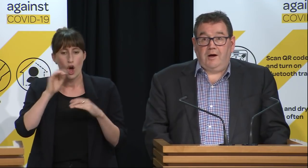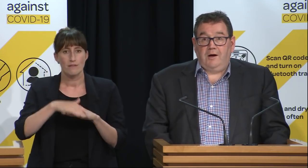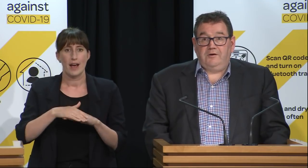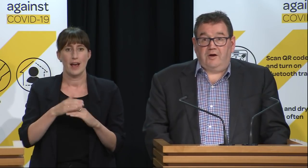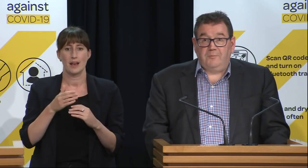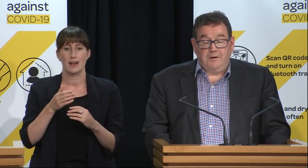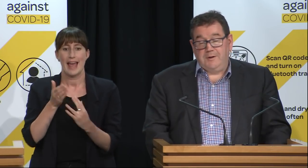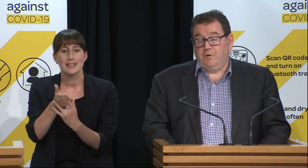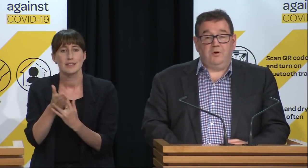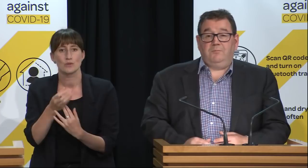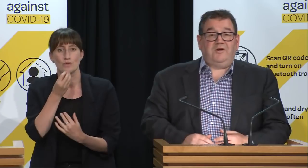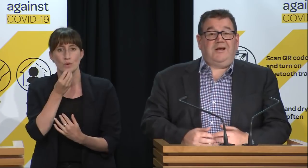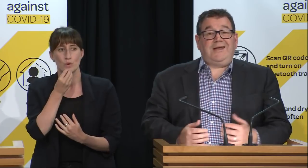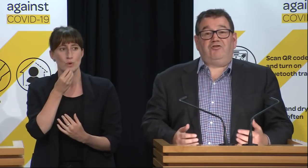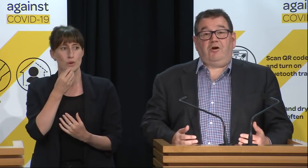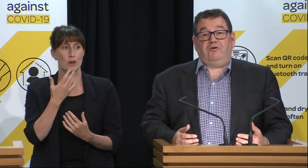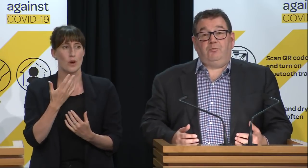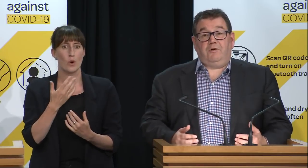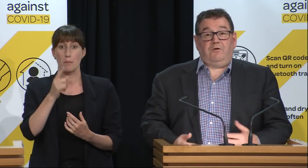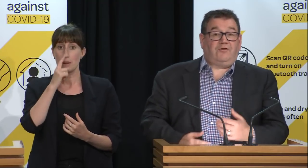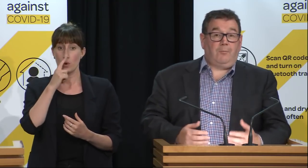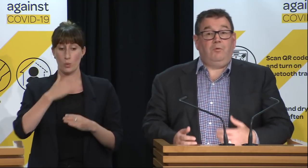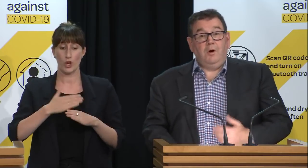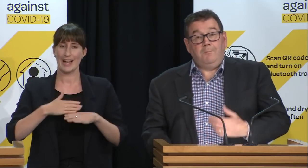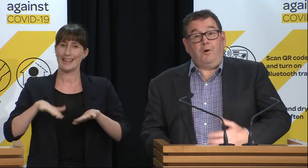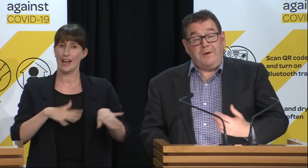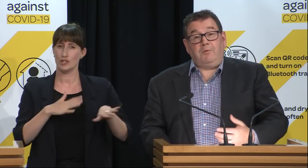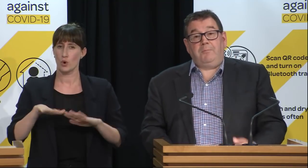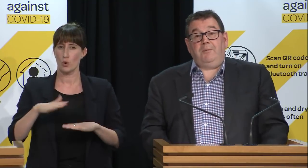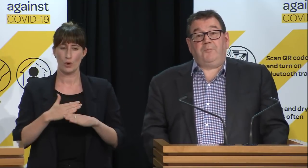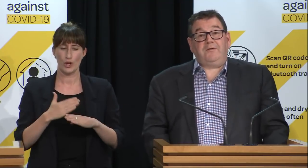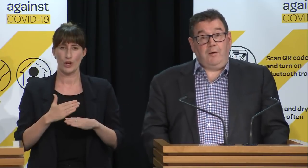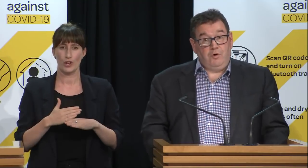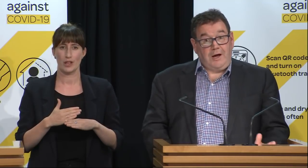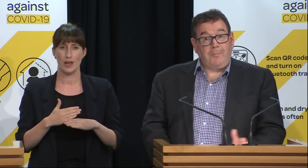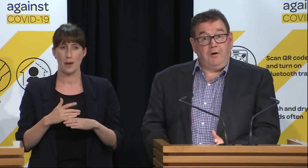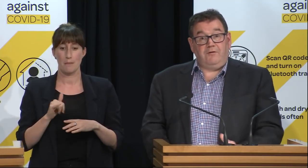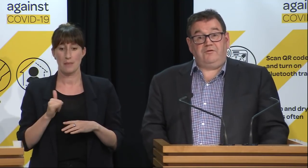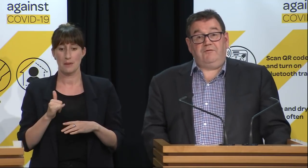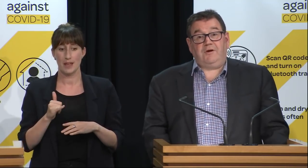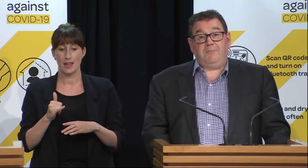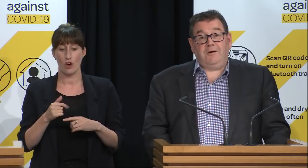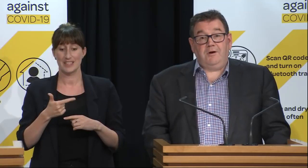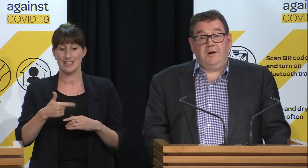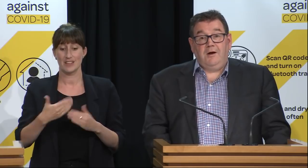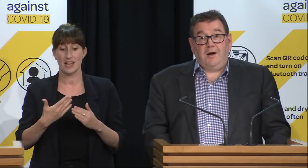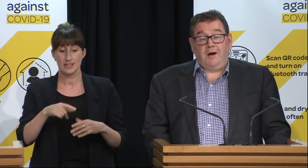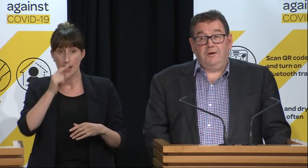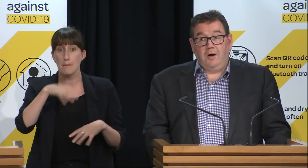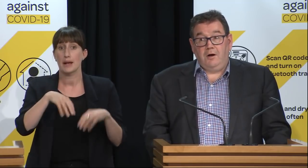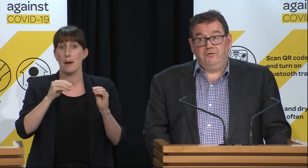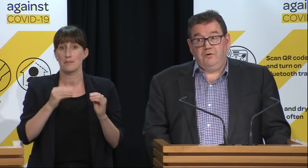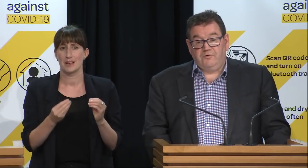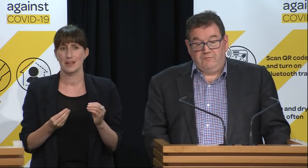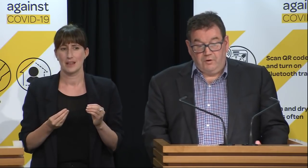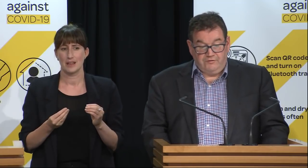on. It does mean that people who work in particularly casualised work, for example, won't be able to perhaps pick that work up over the 7-day period.